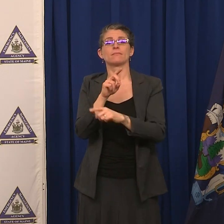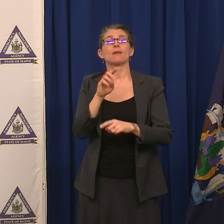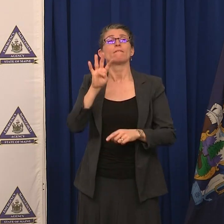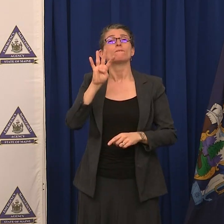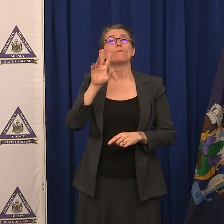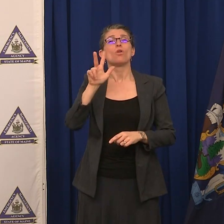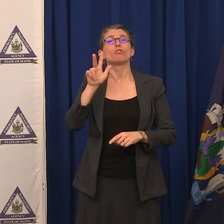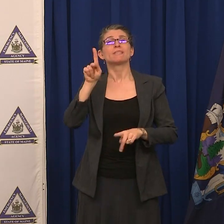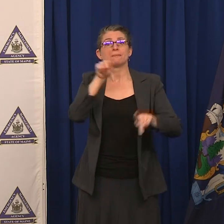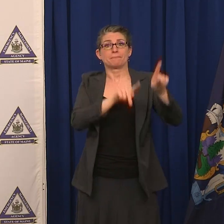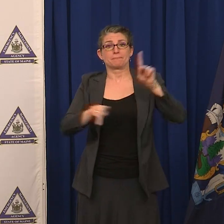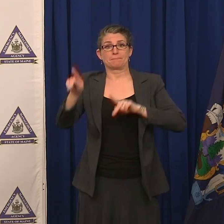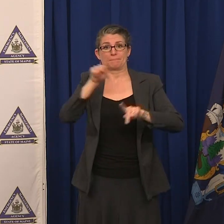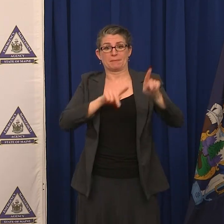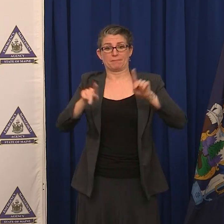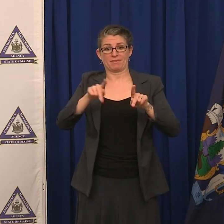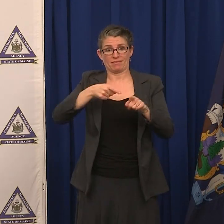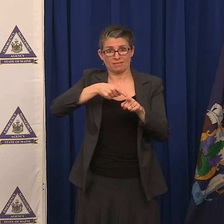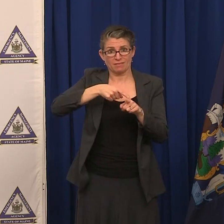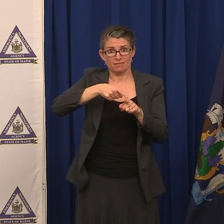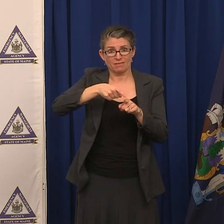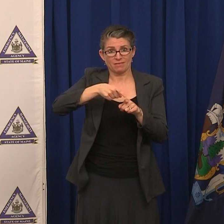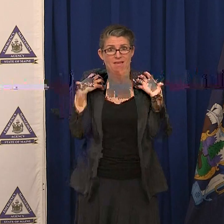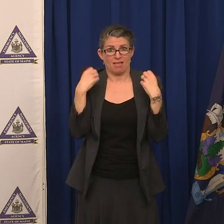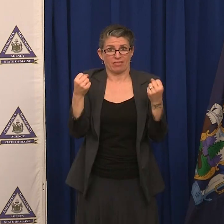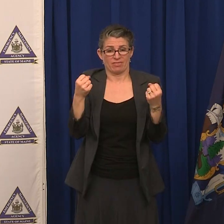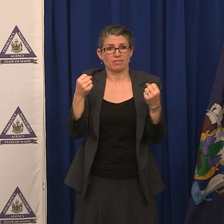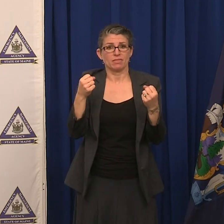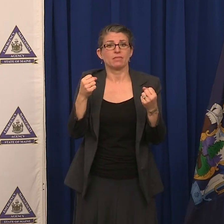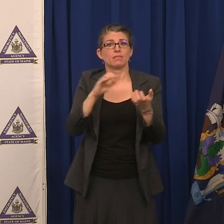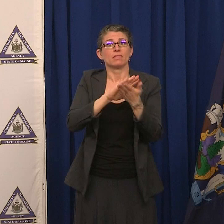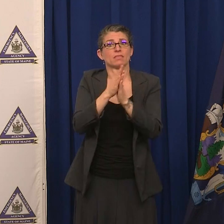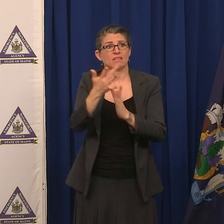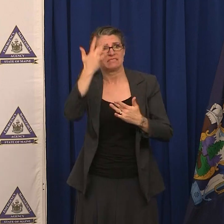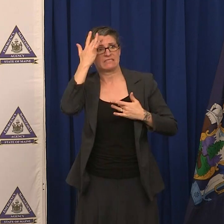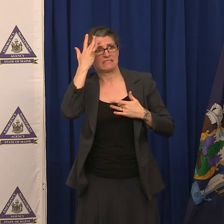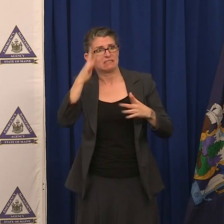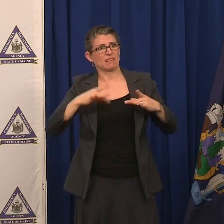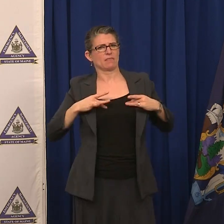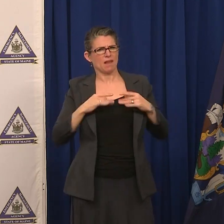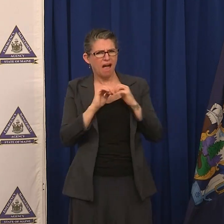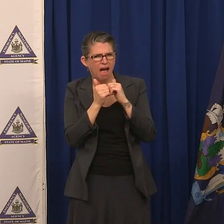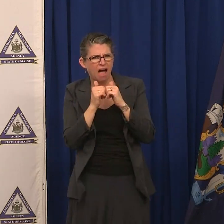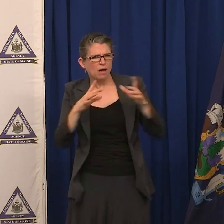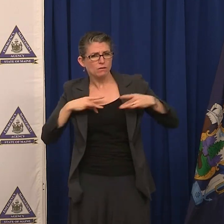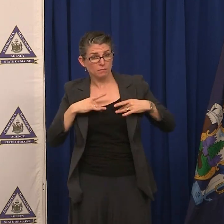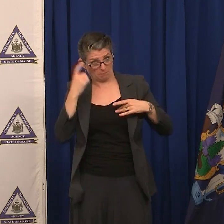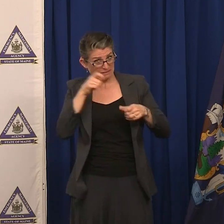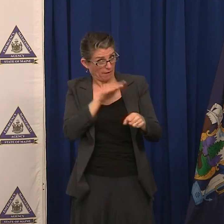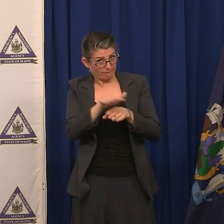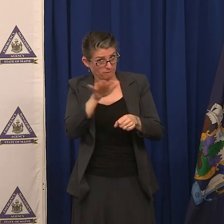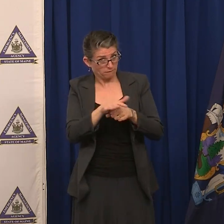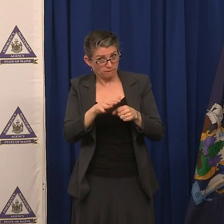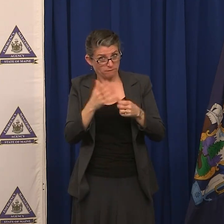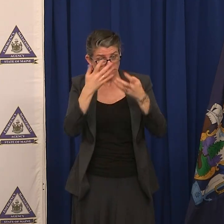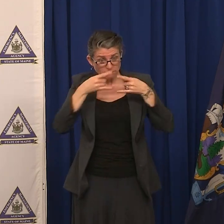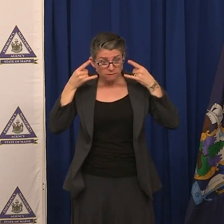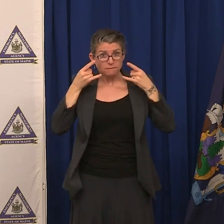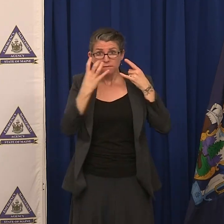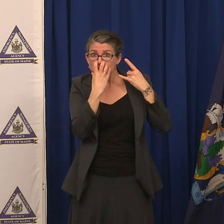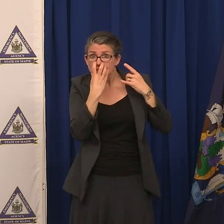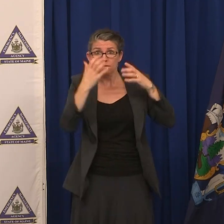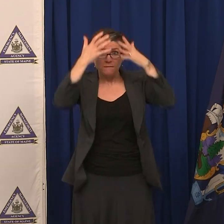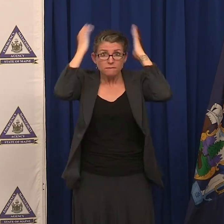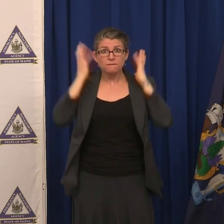responsible for any of that, do you know? And if not, then how are they getting it if they're wearing all the protective gear? So Brad's